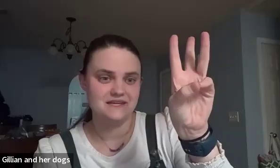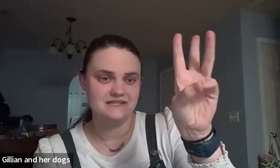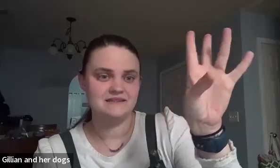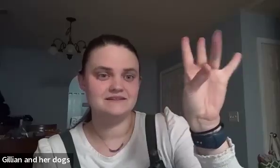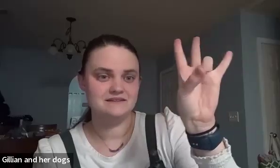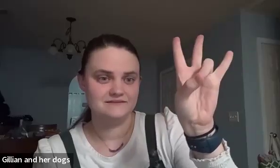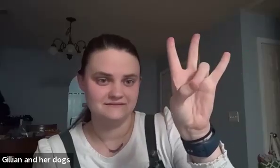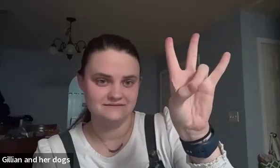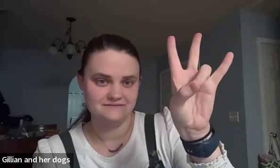7,